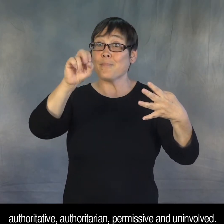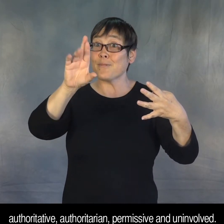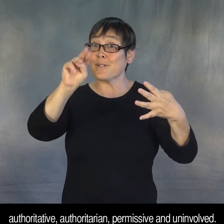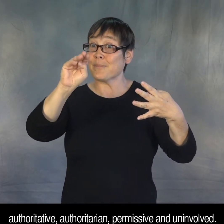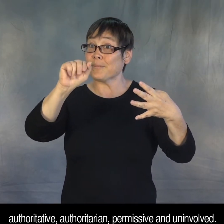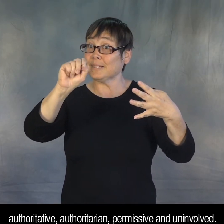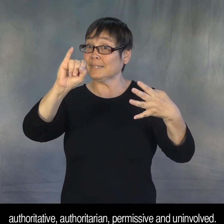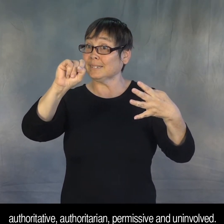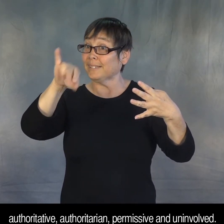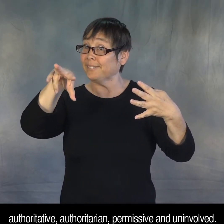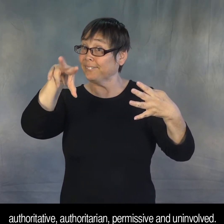permissive,